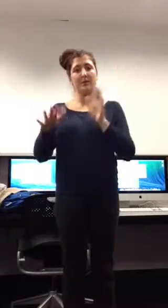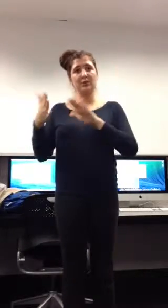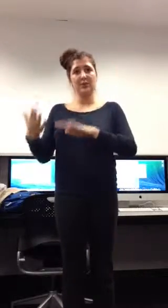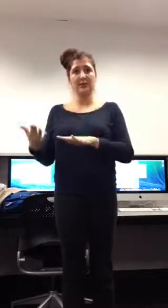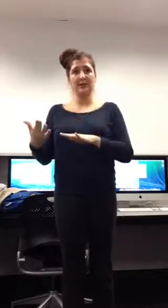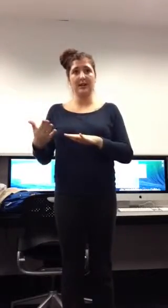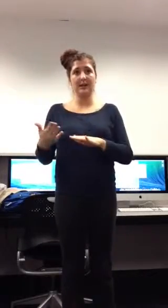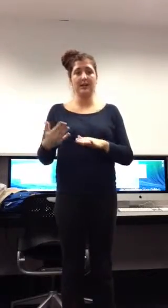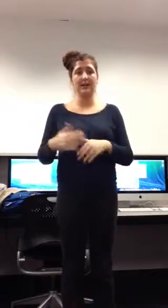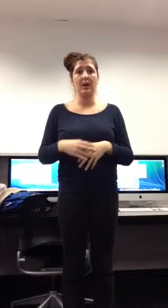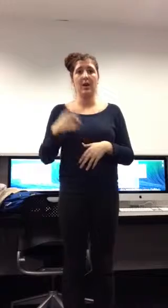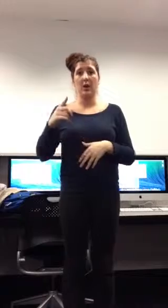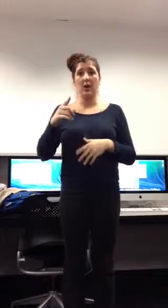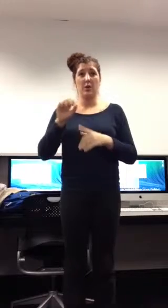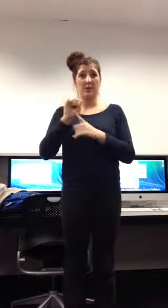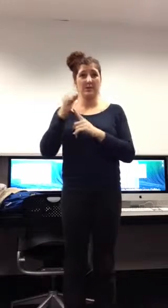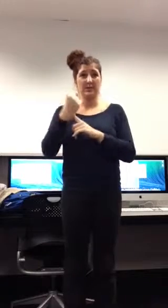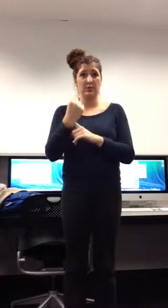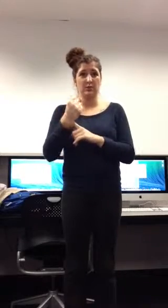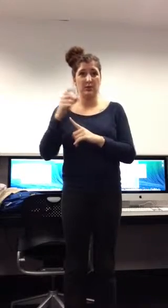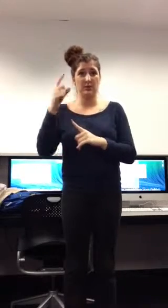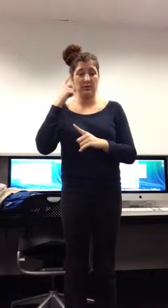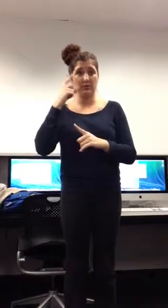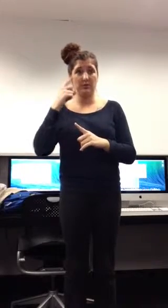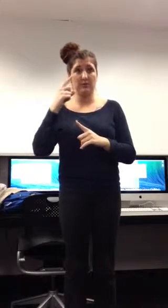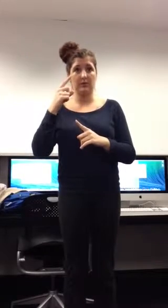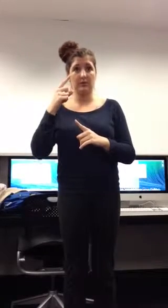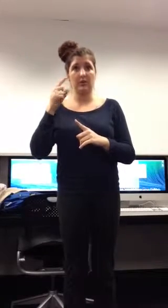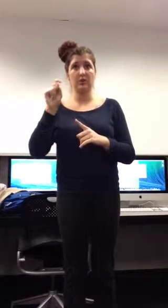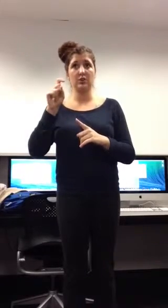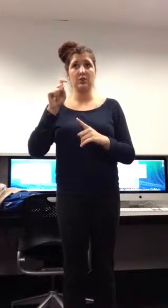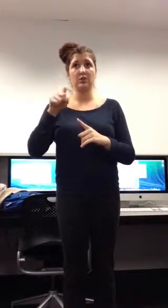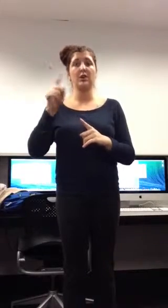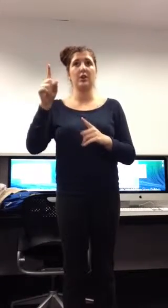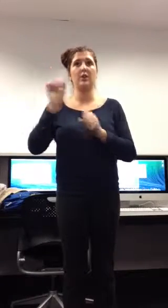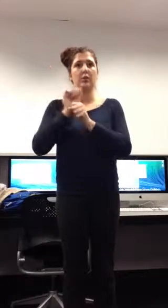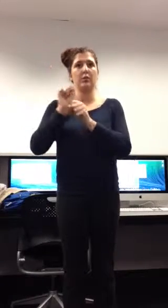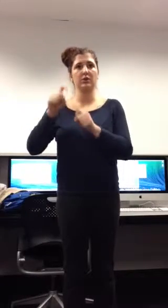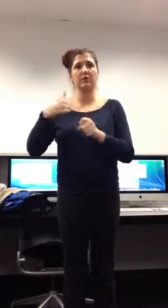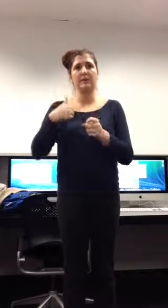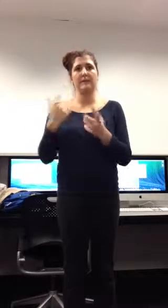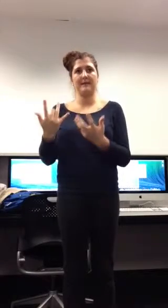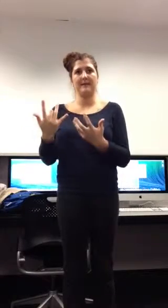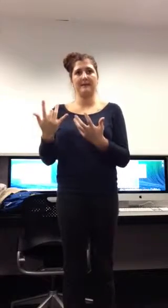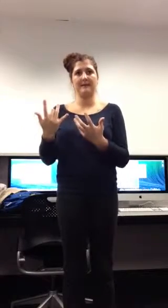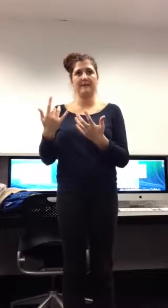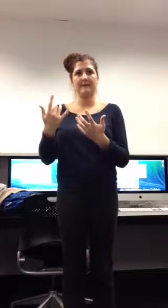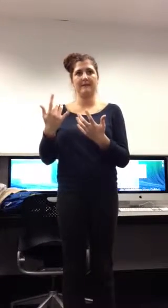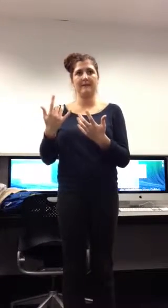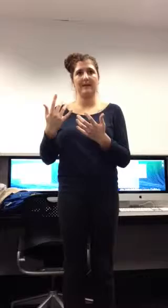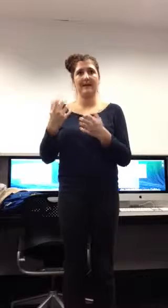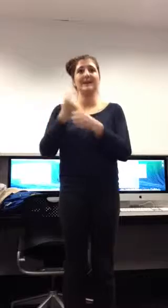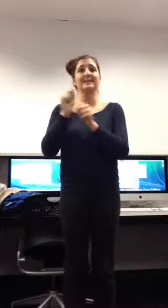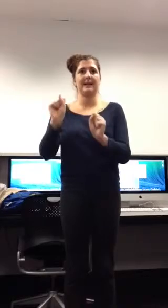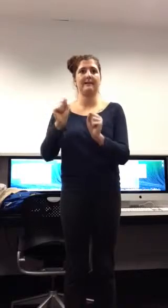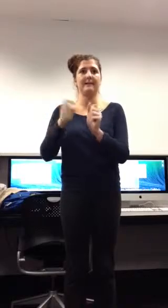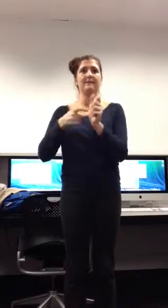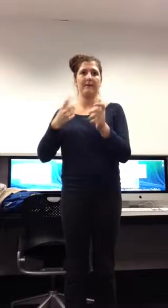which were, of course, or should have been, fire safe. It wasn't uncommon for the average person to work 56